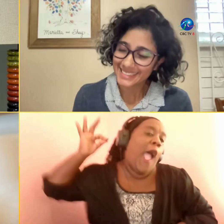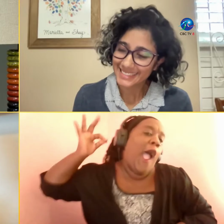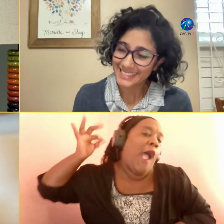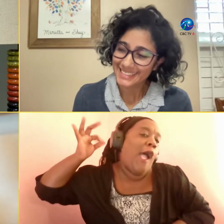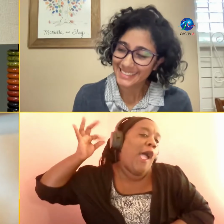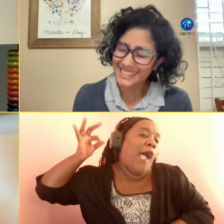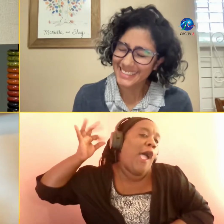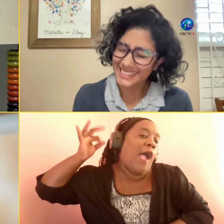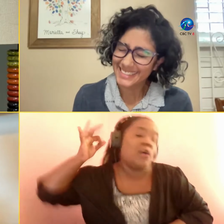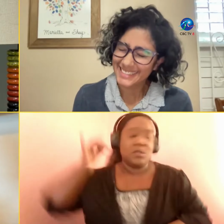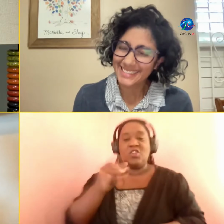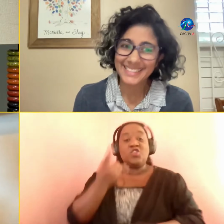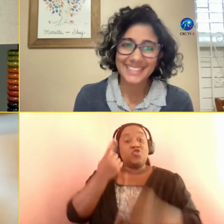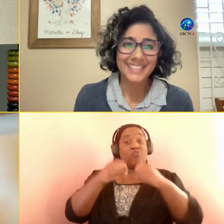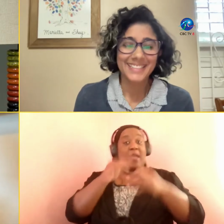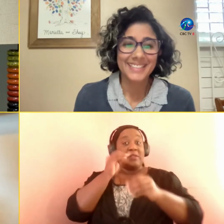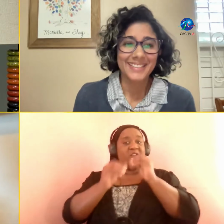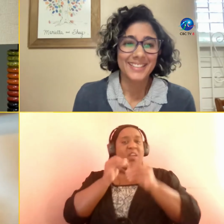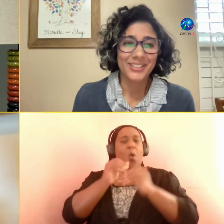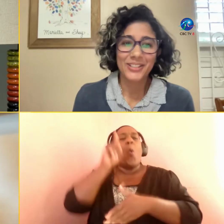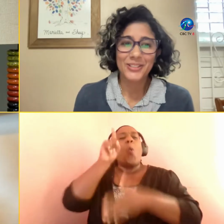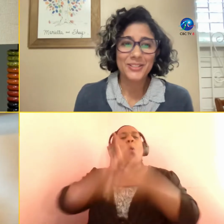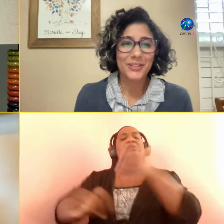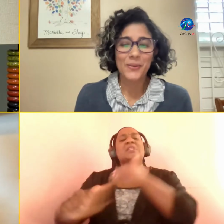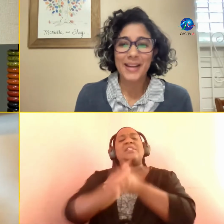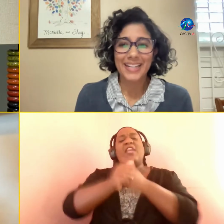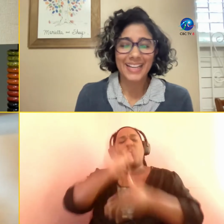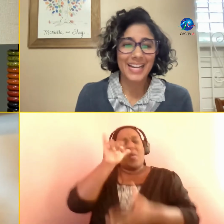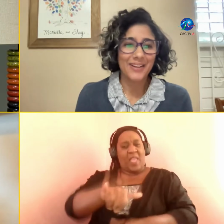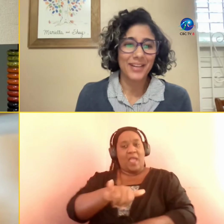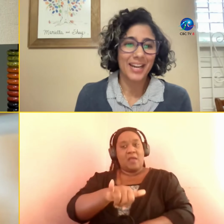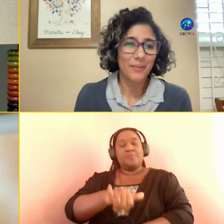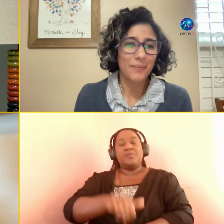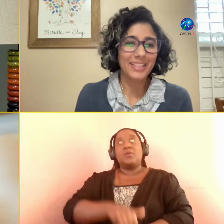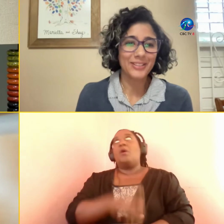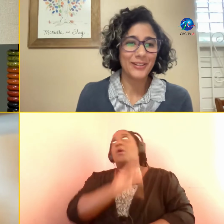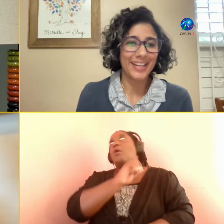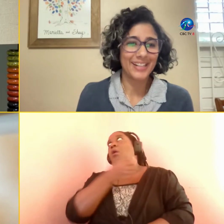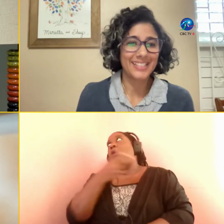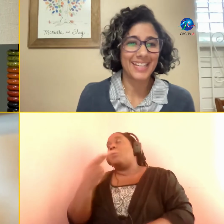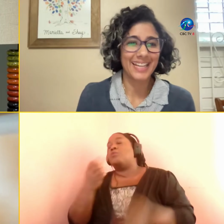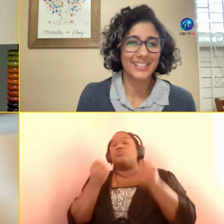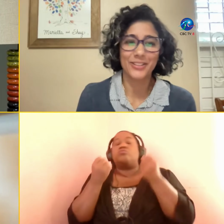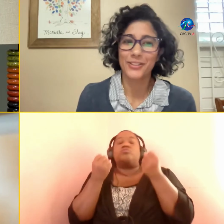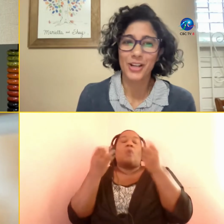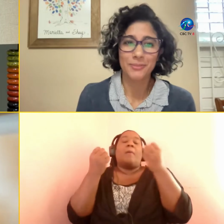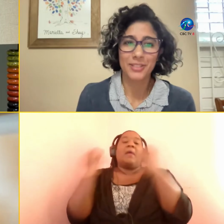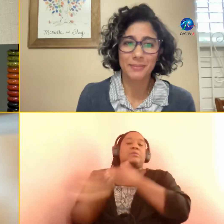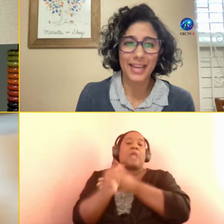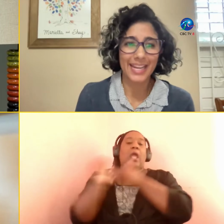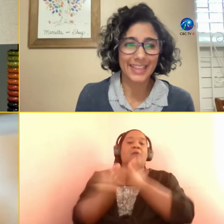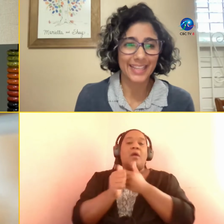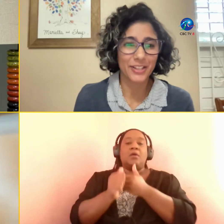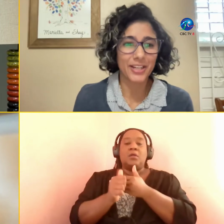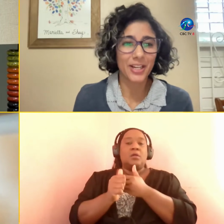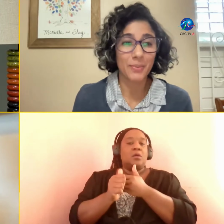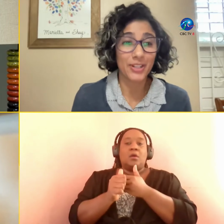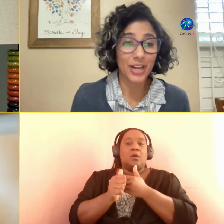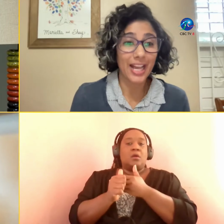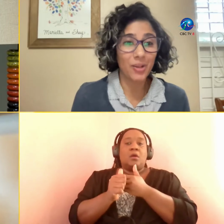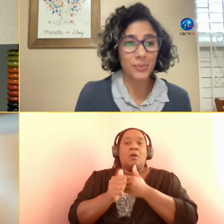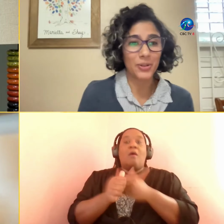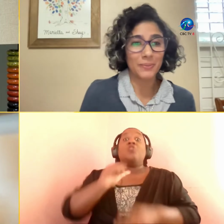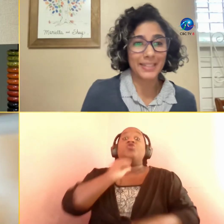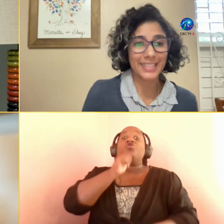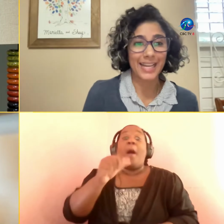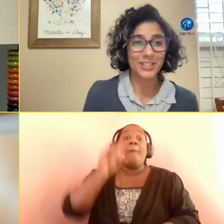it. What's the danger in that? Oh, so many. I have, I have a big note here saying you're not supposed to put anything in